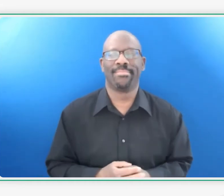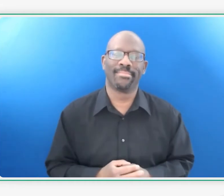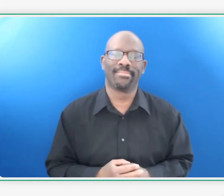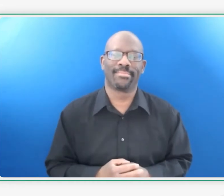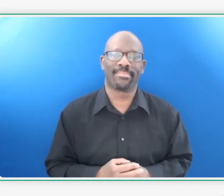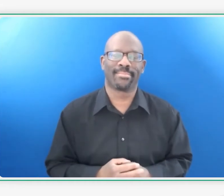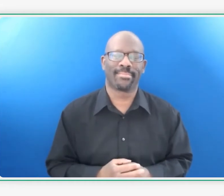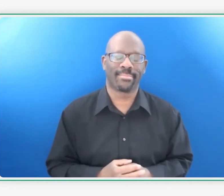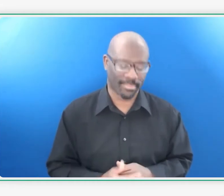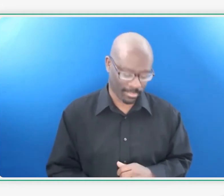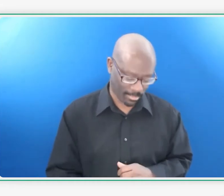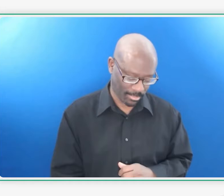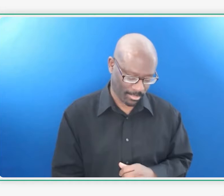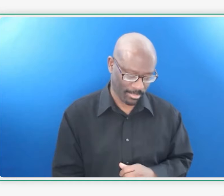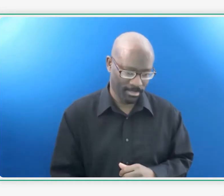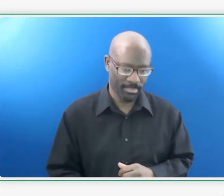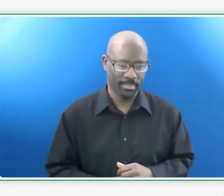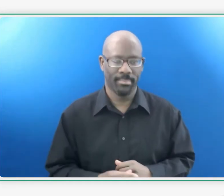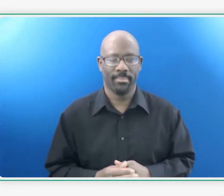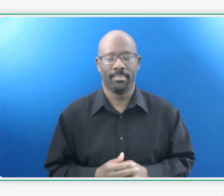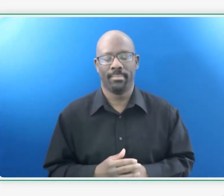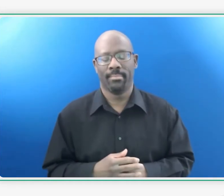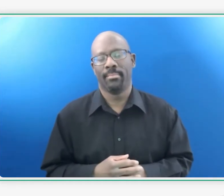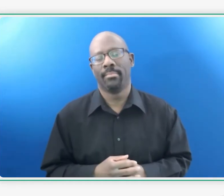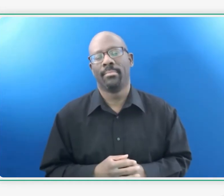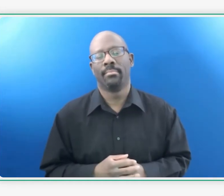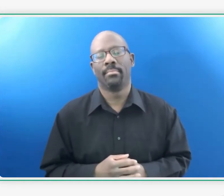right, let's get going to the presentation.